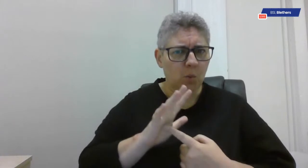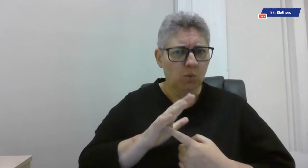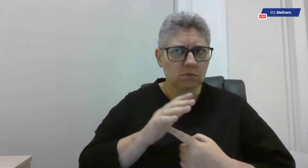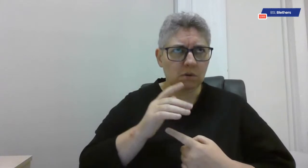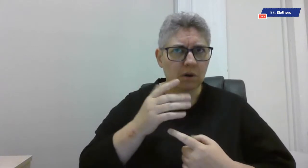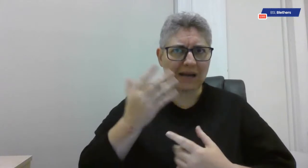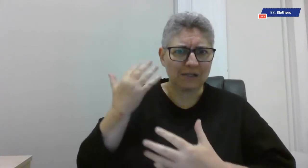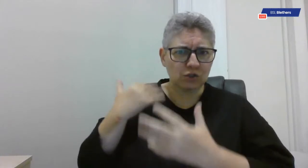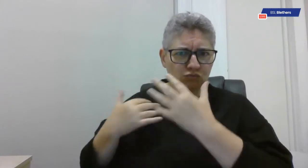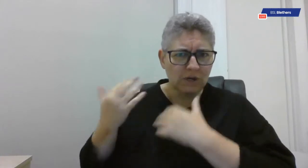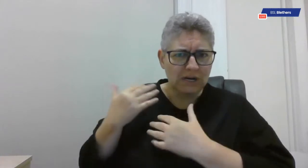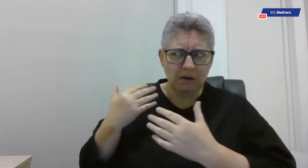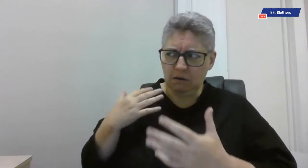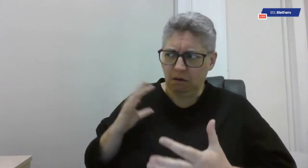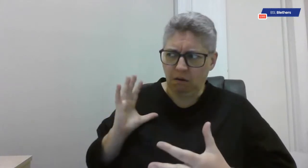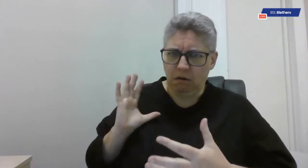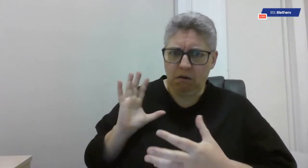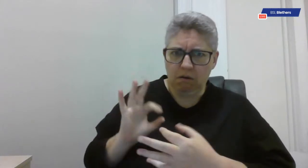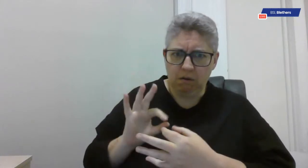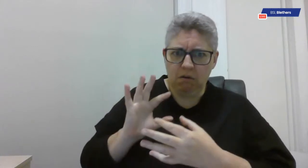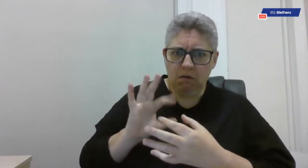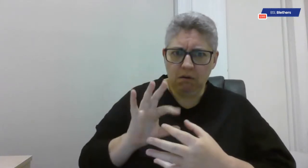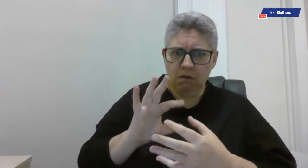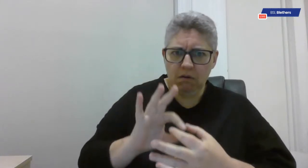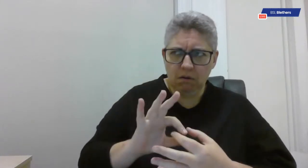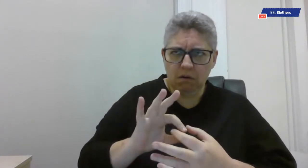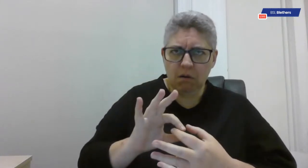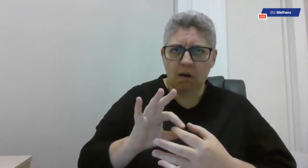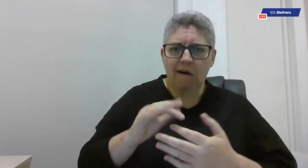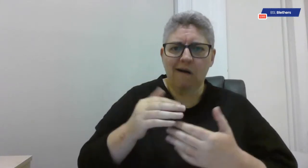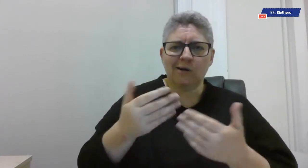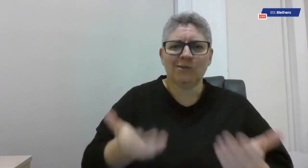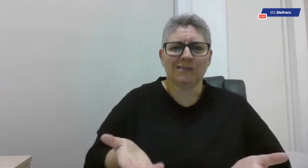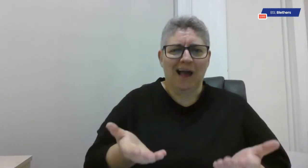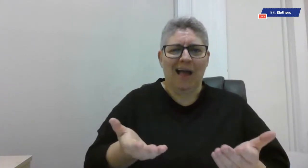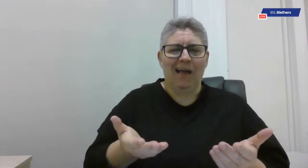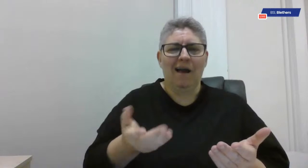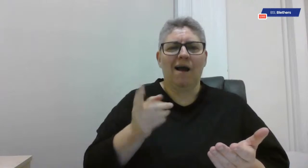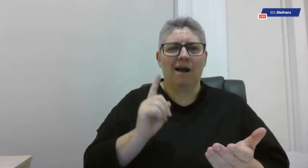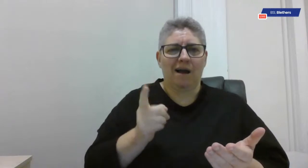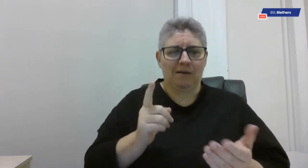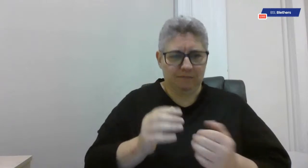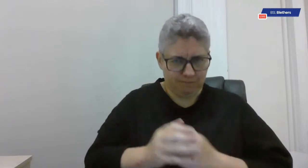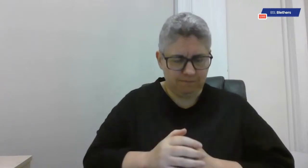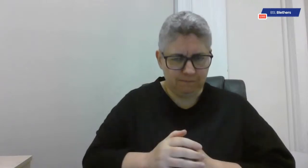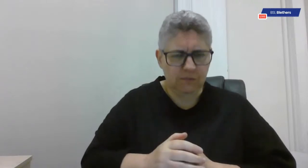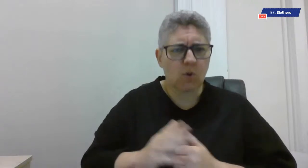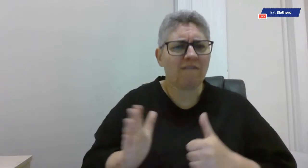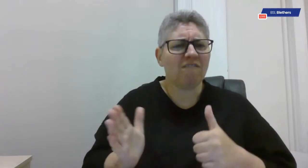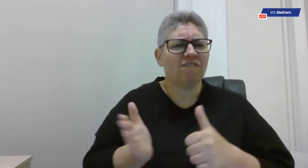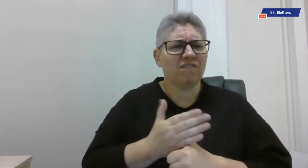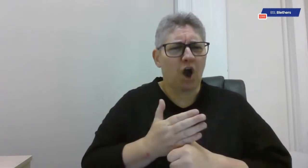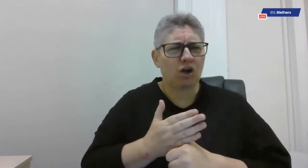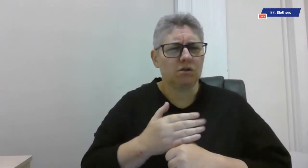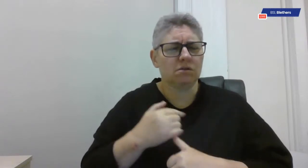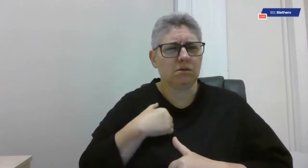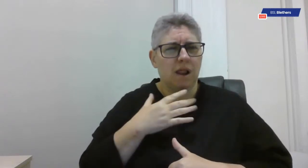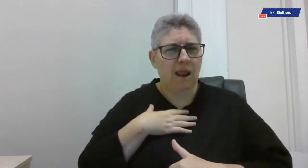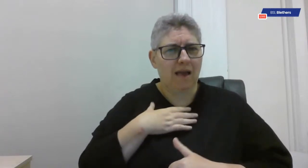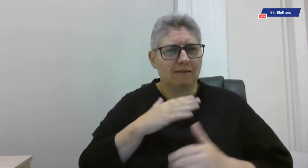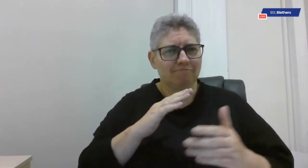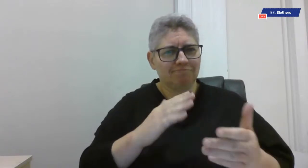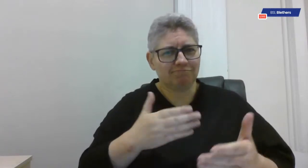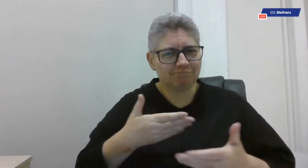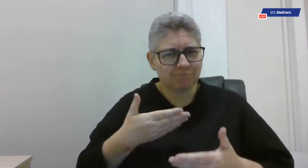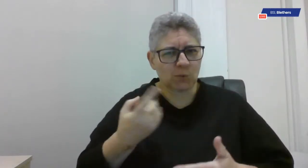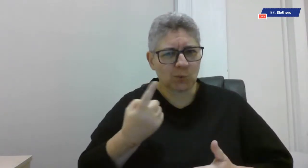together, it's important that we remember our teachers and our assessors. Tonight, we'll maybe explore the history